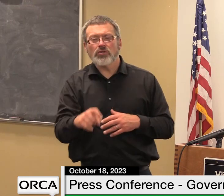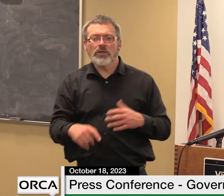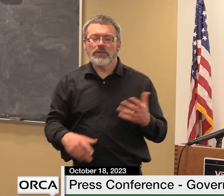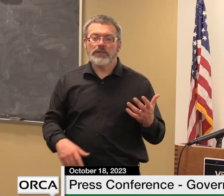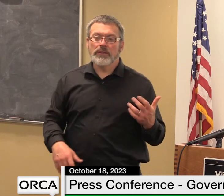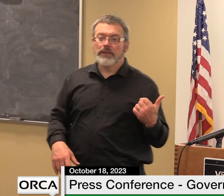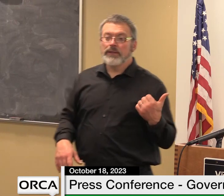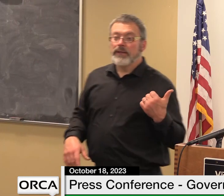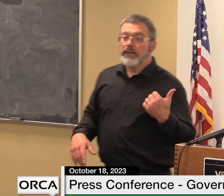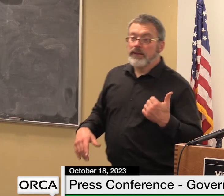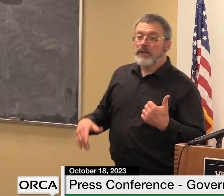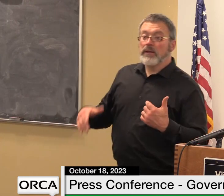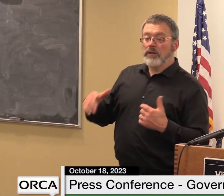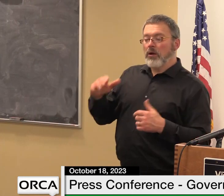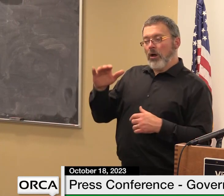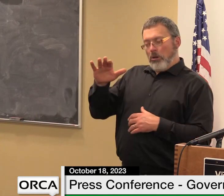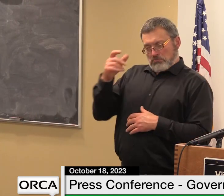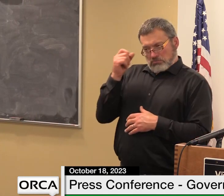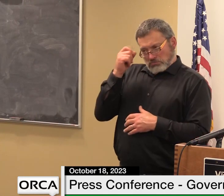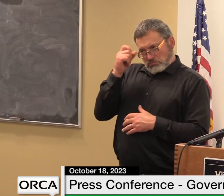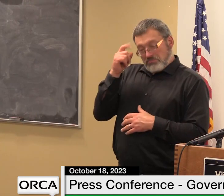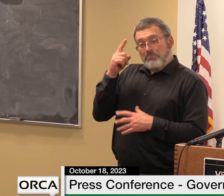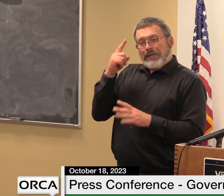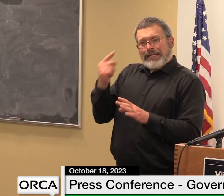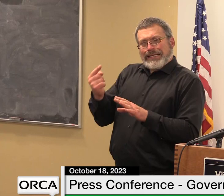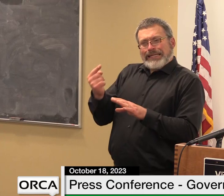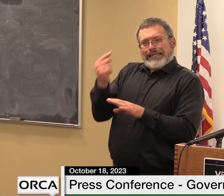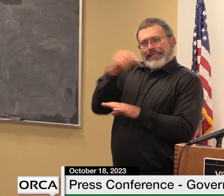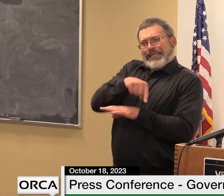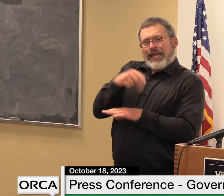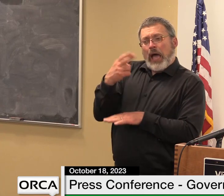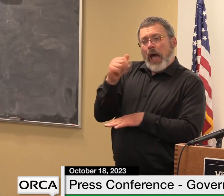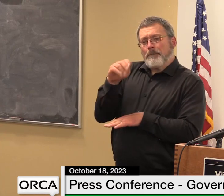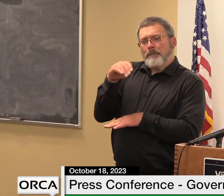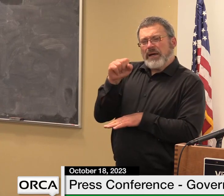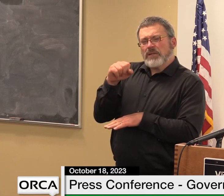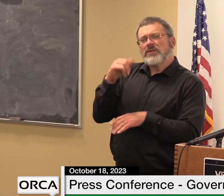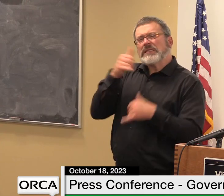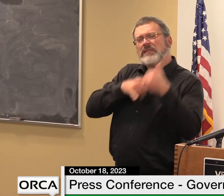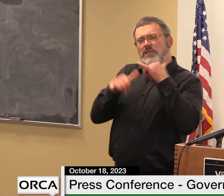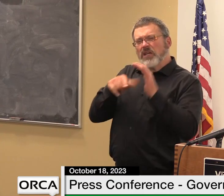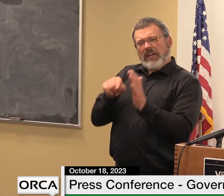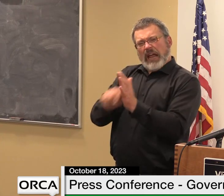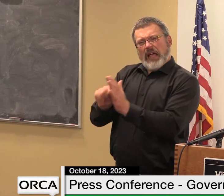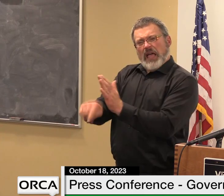with Hamas coming in and taking the lives of